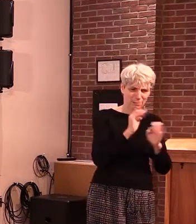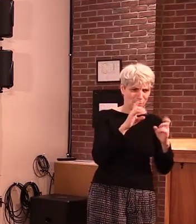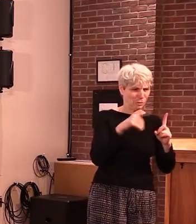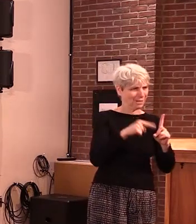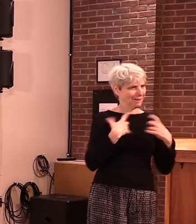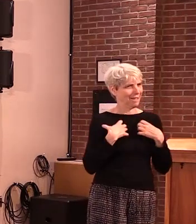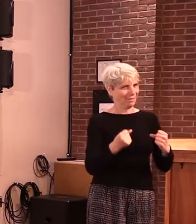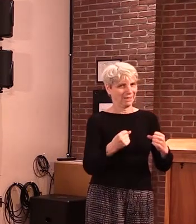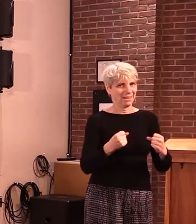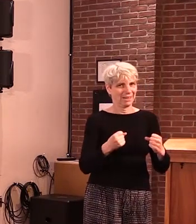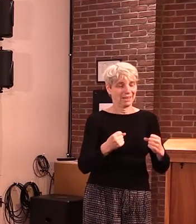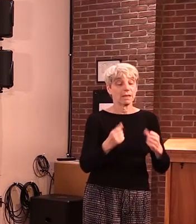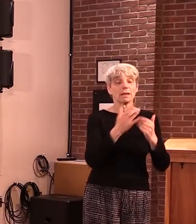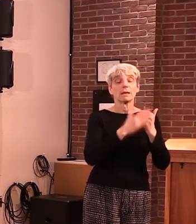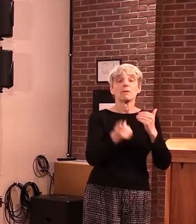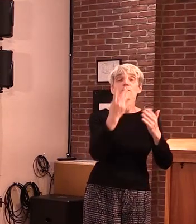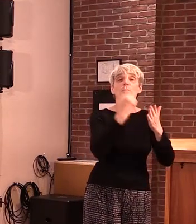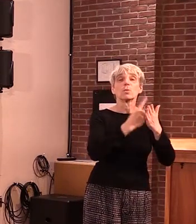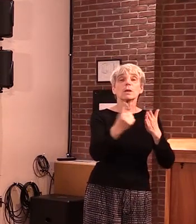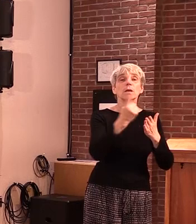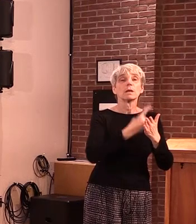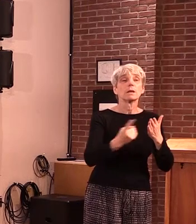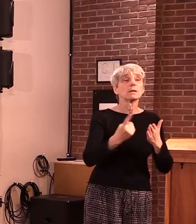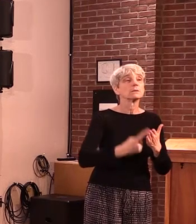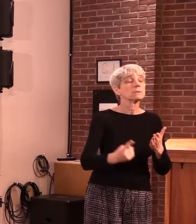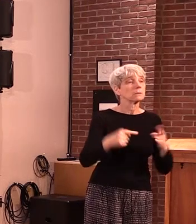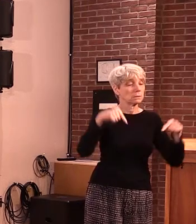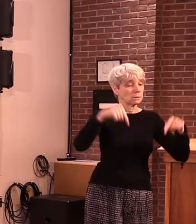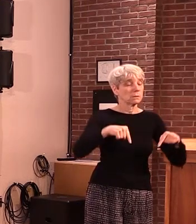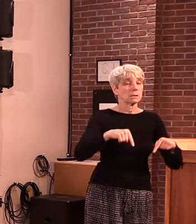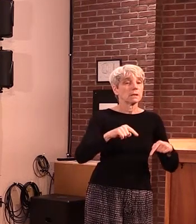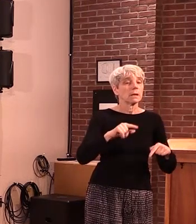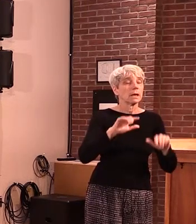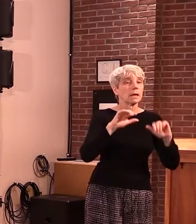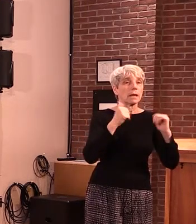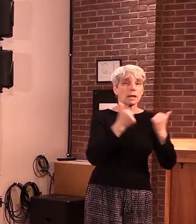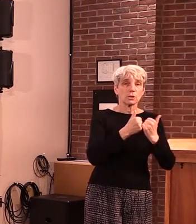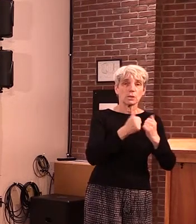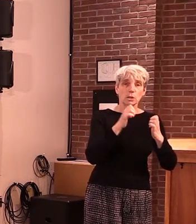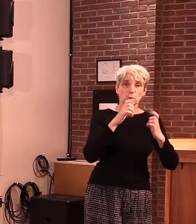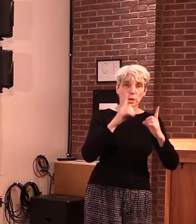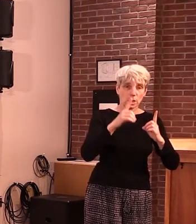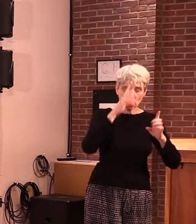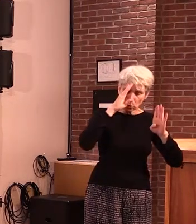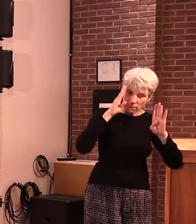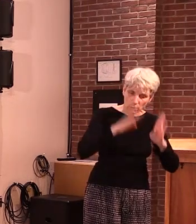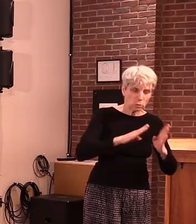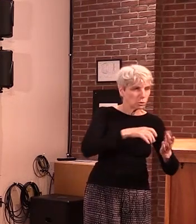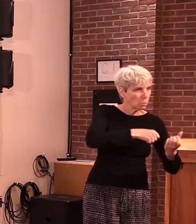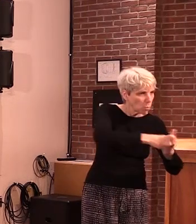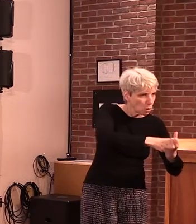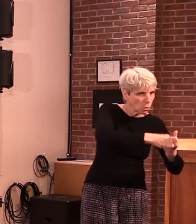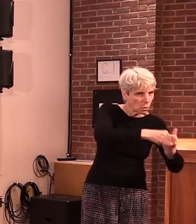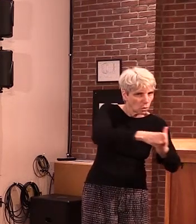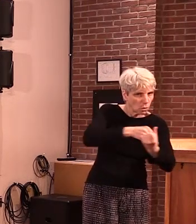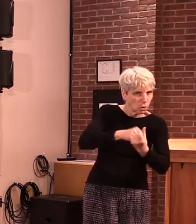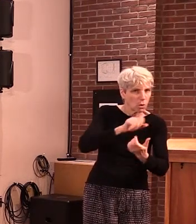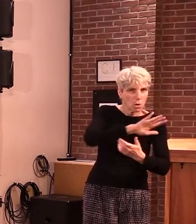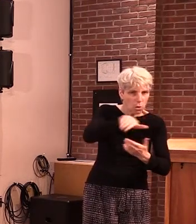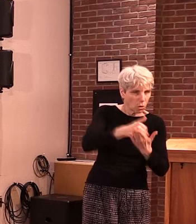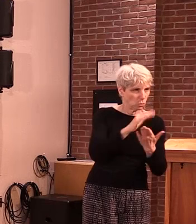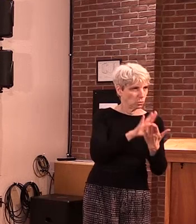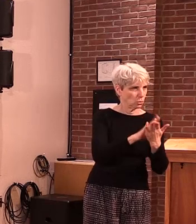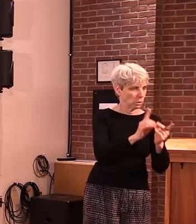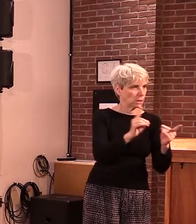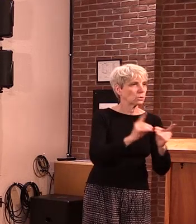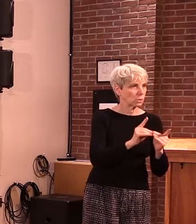In the coming weeks, we will continue to focus our efforts at the agency on supporting our school districts in this work. We'll be minimizing